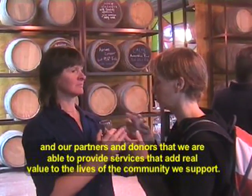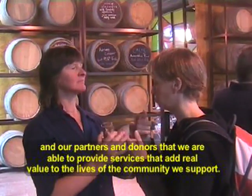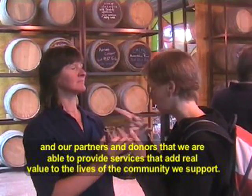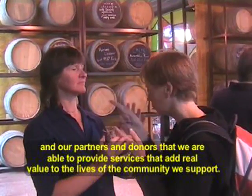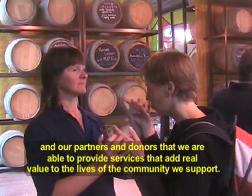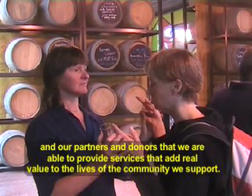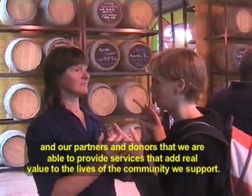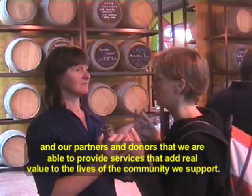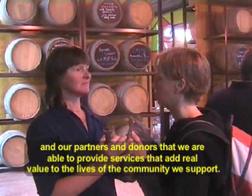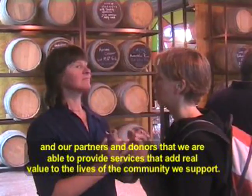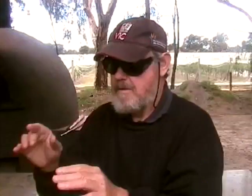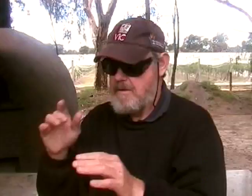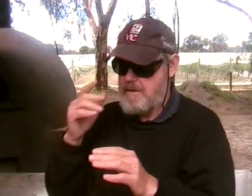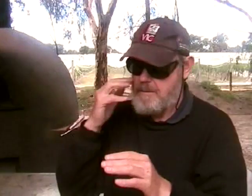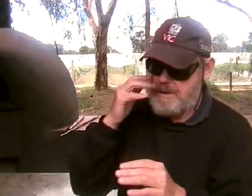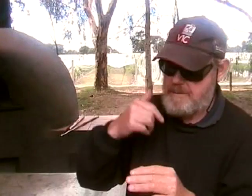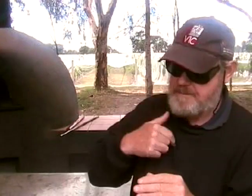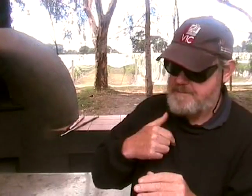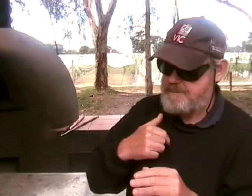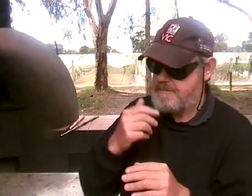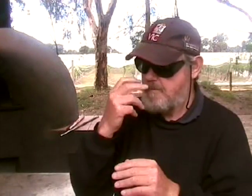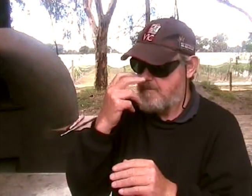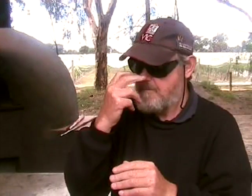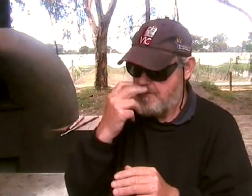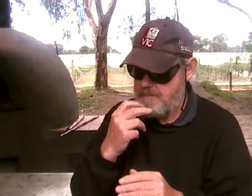the lives of the community we support.